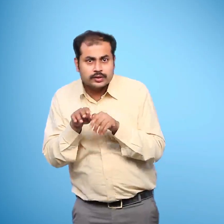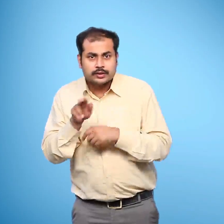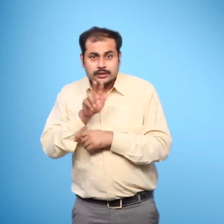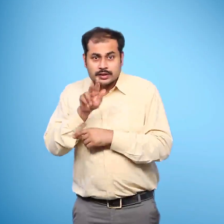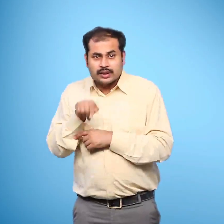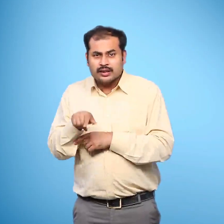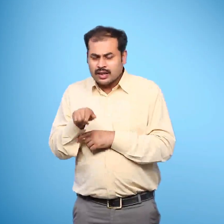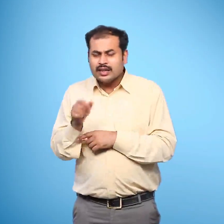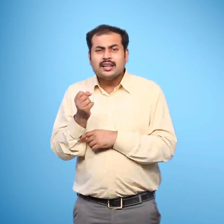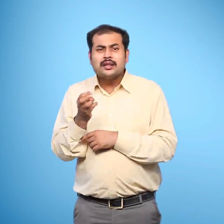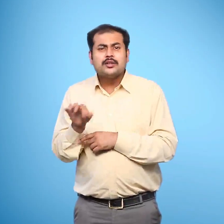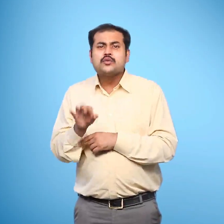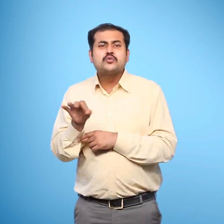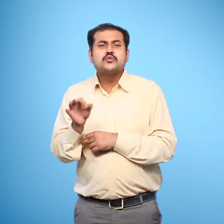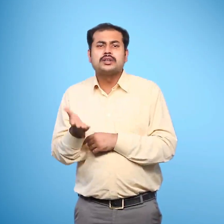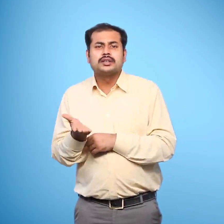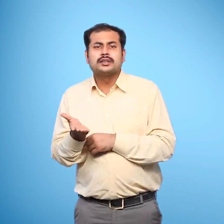which has no number written on it.